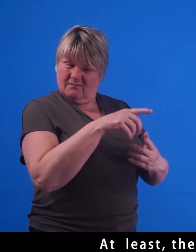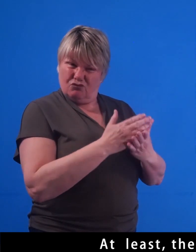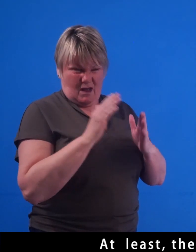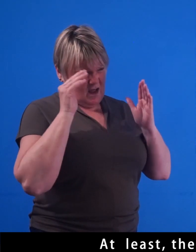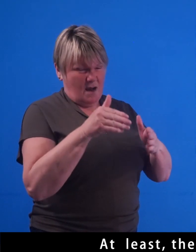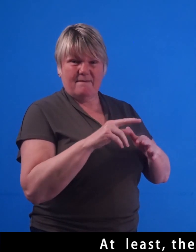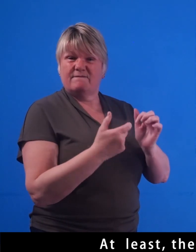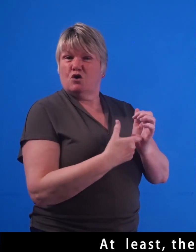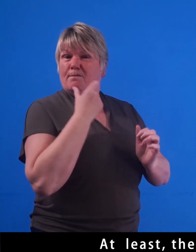At least they were aimed at boys.